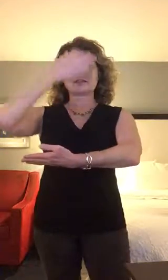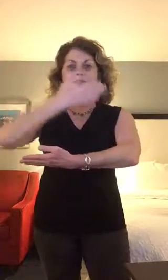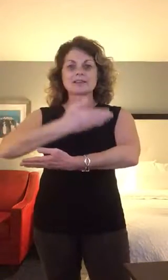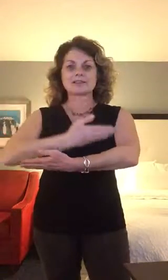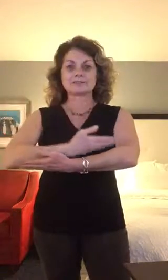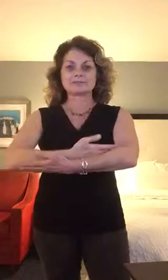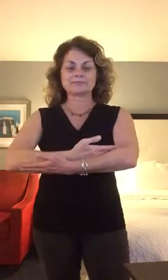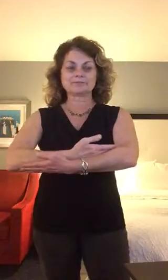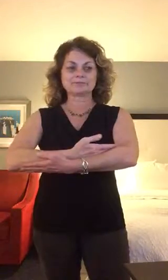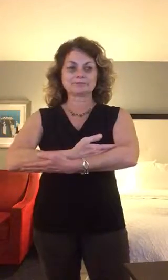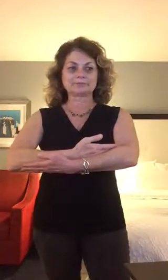Son.